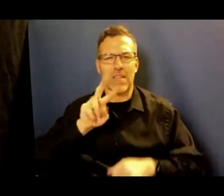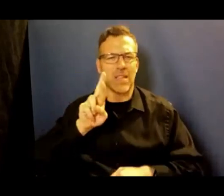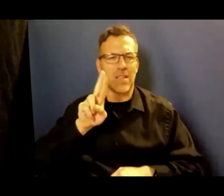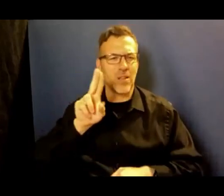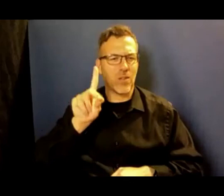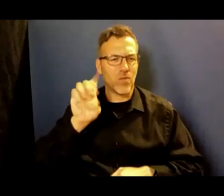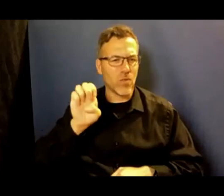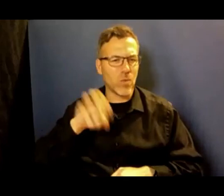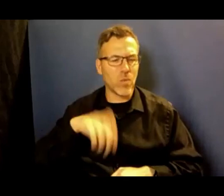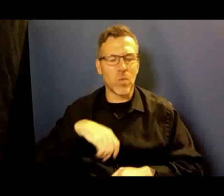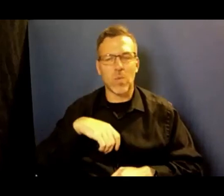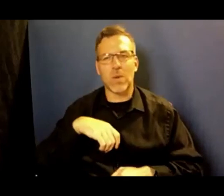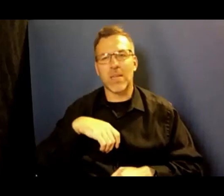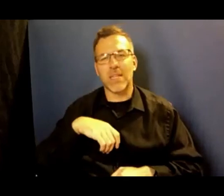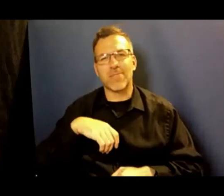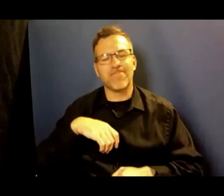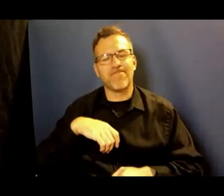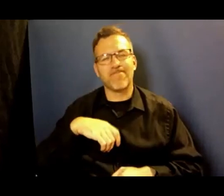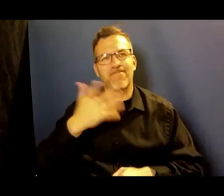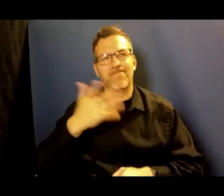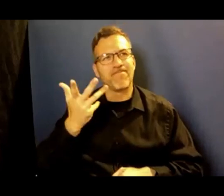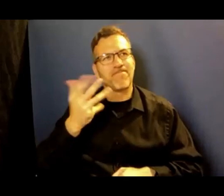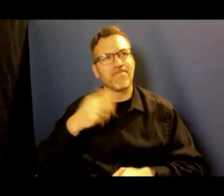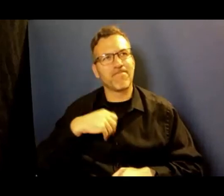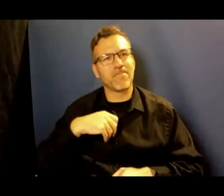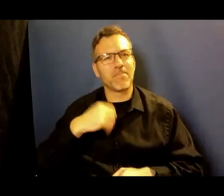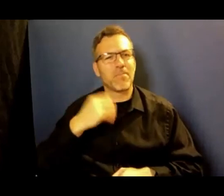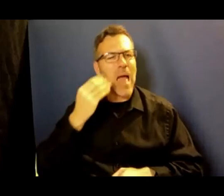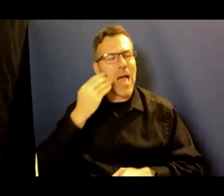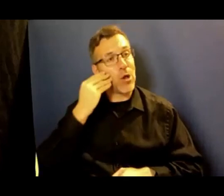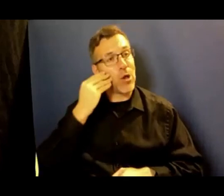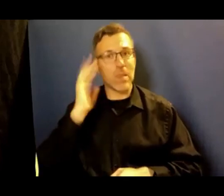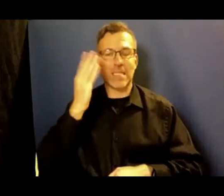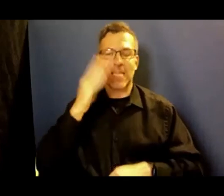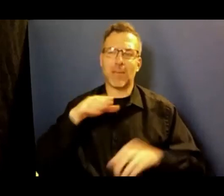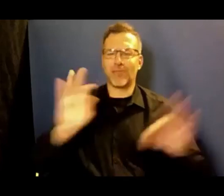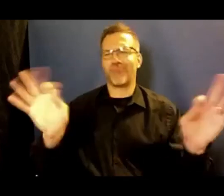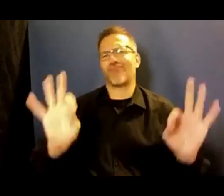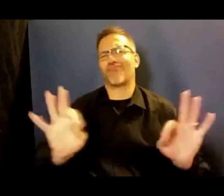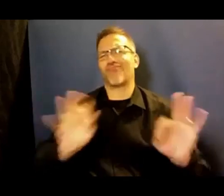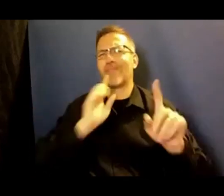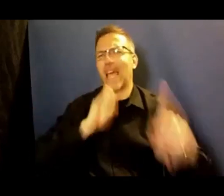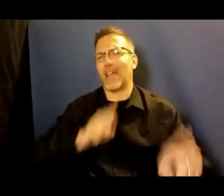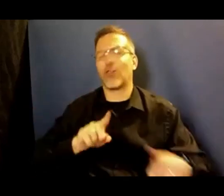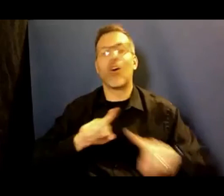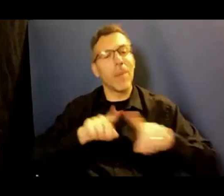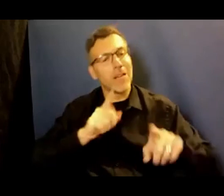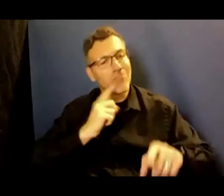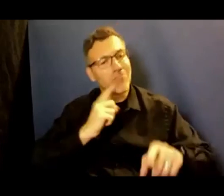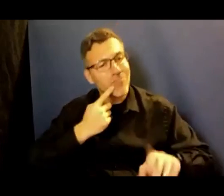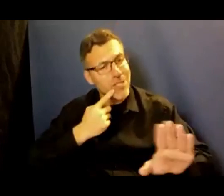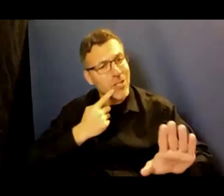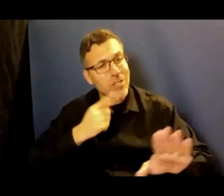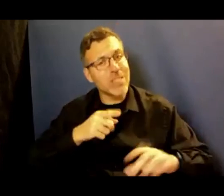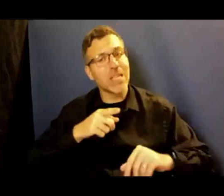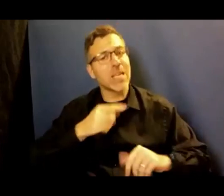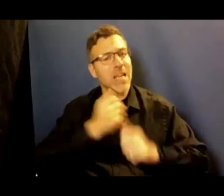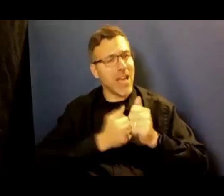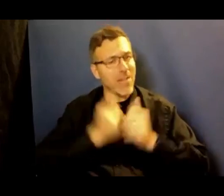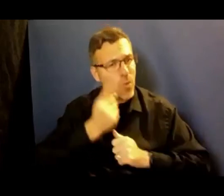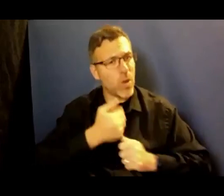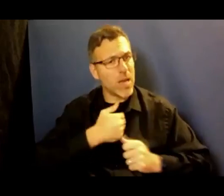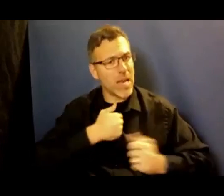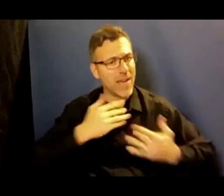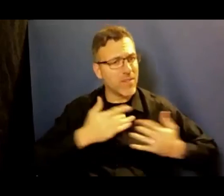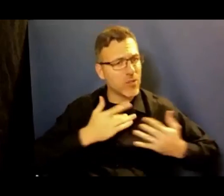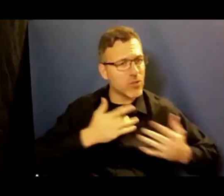I think, I guess that sounds superficial, but it's not, because we all have questions, we all have concerns, we all read different pieces